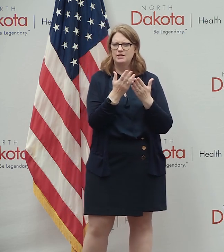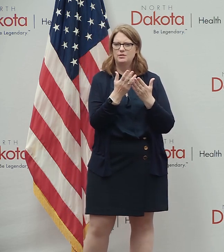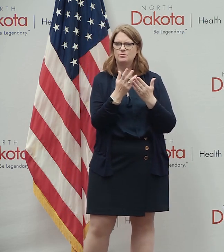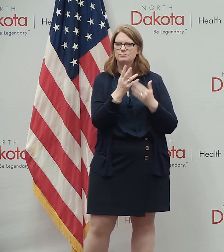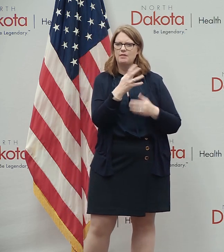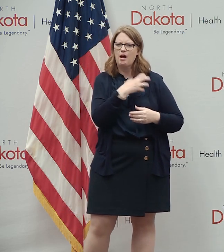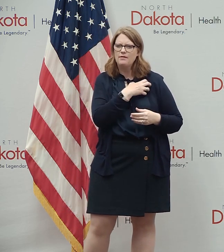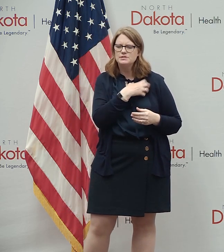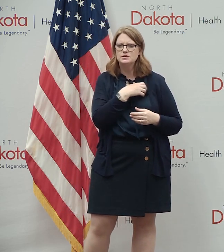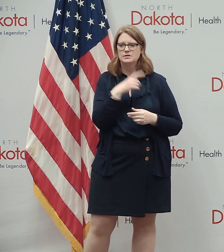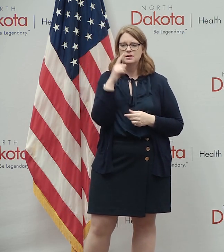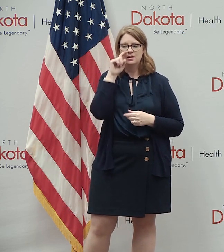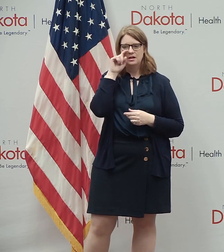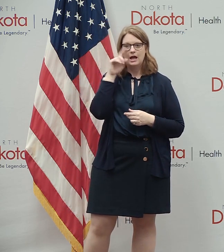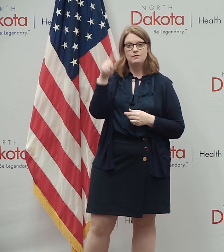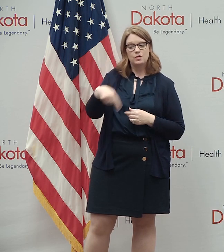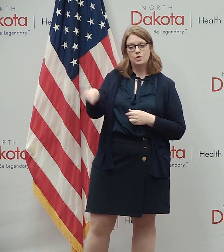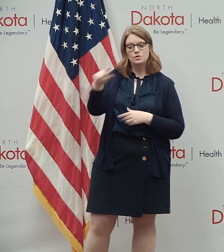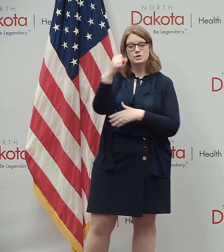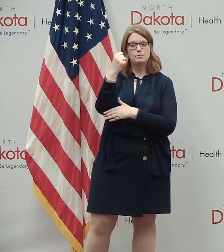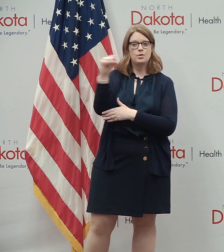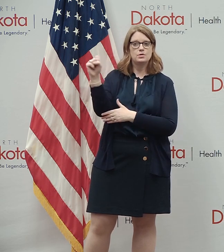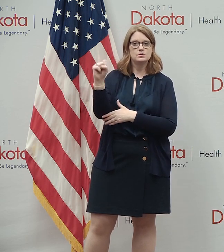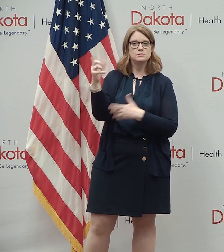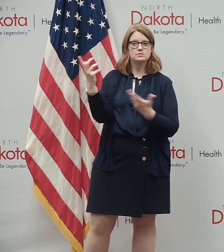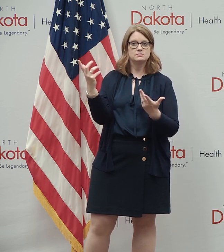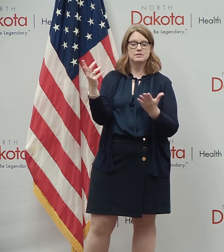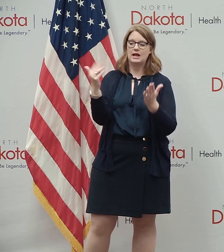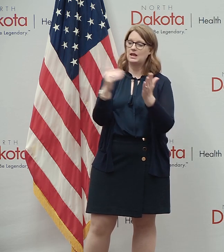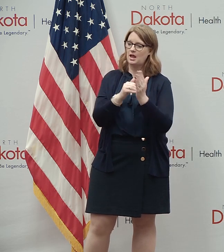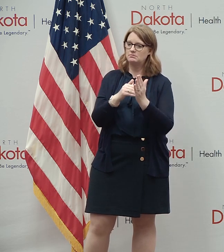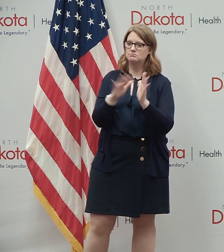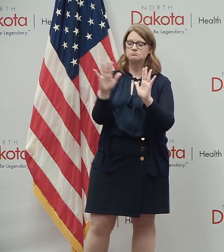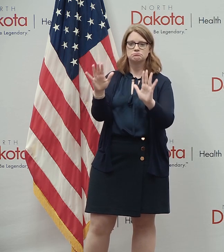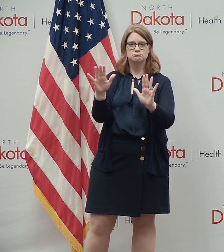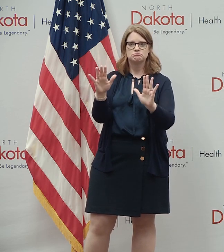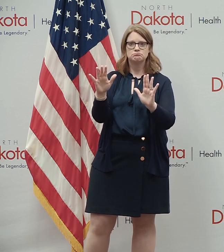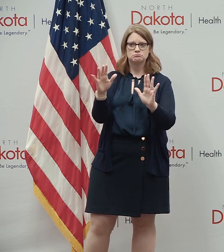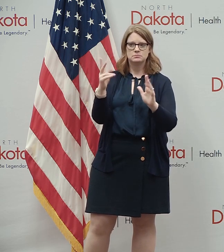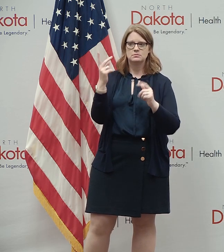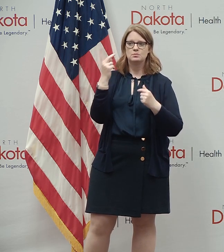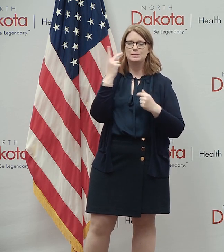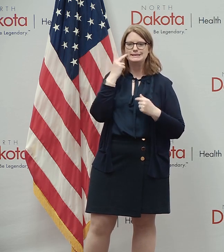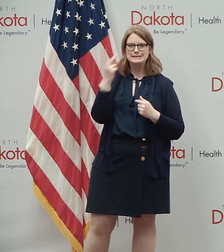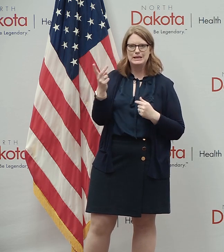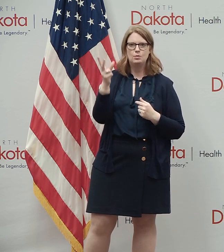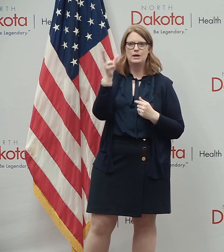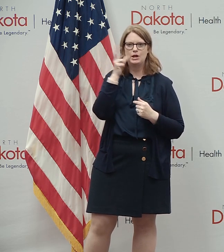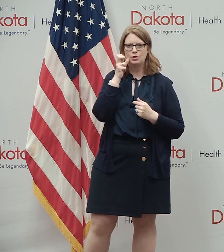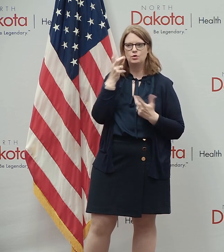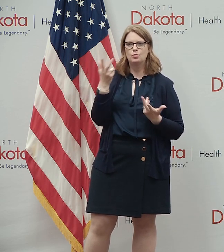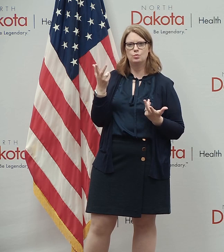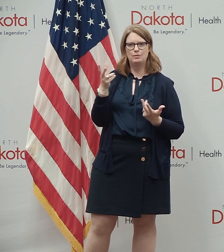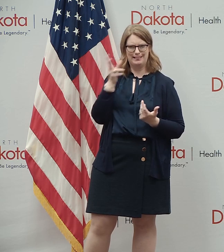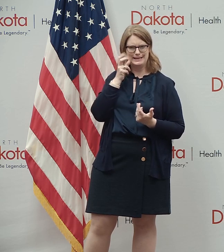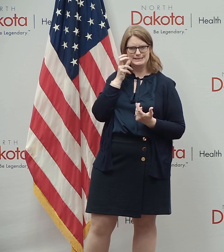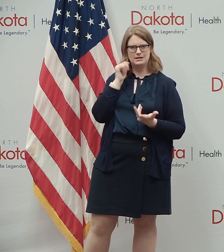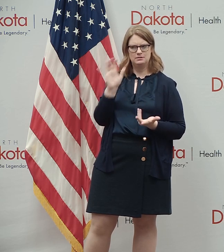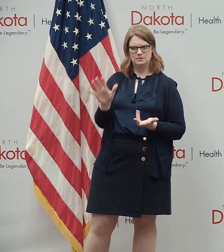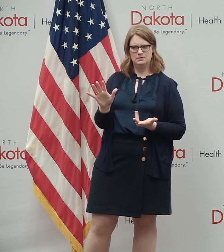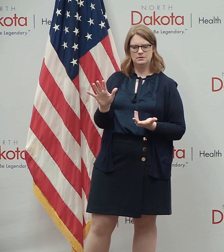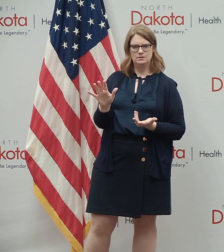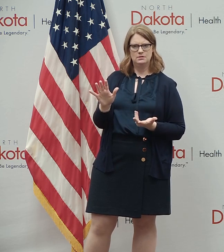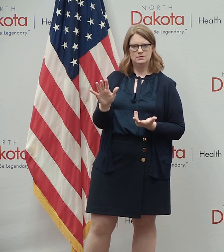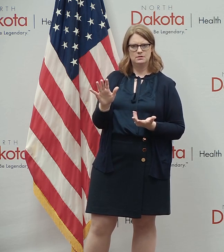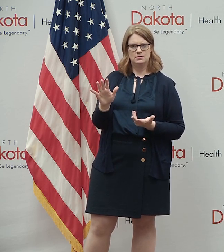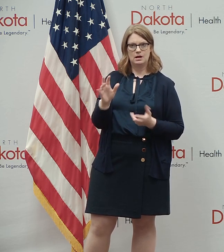And to those that are protesting, we want to say what we've said before. We hear you. We see you, we're listening to you, and as always,